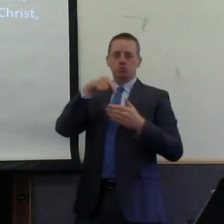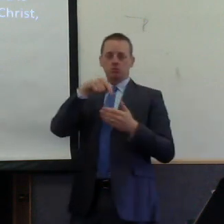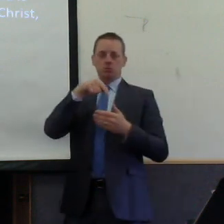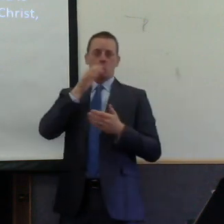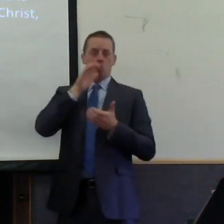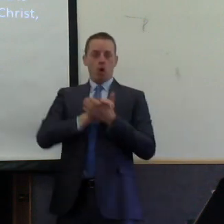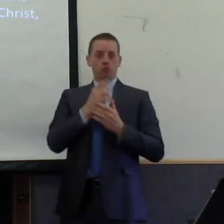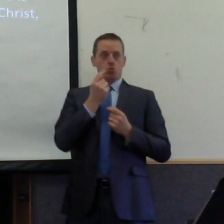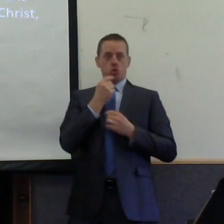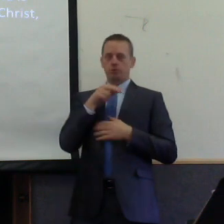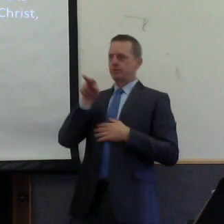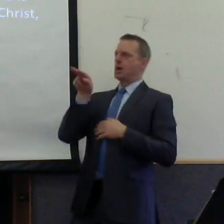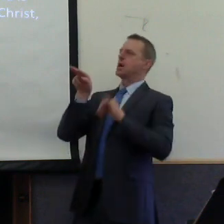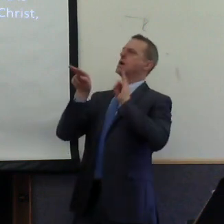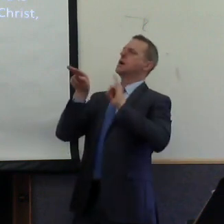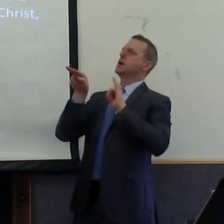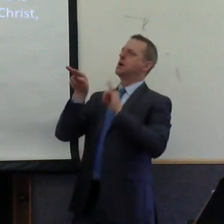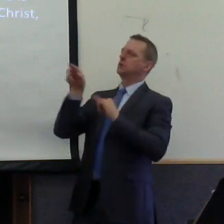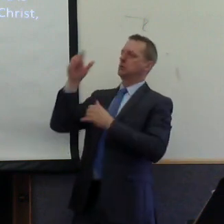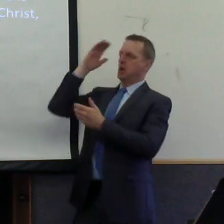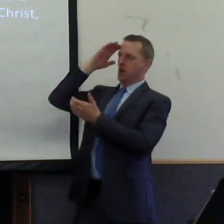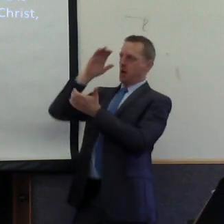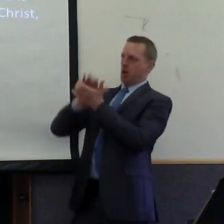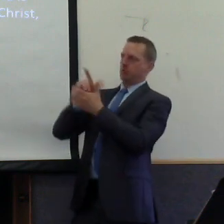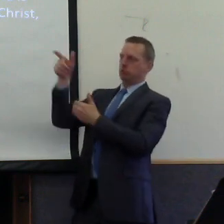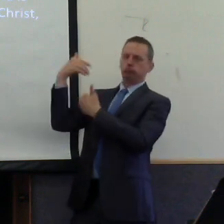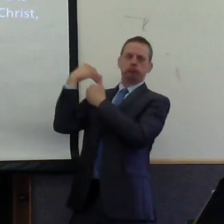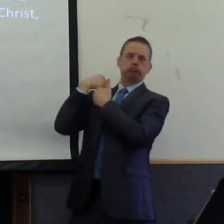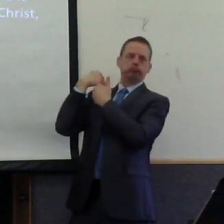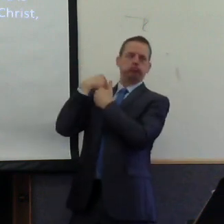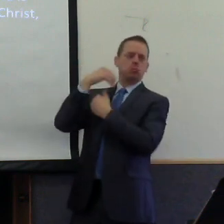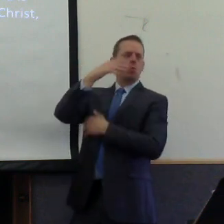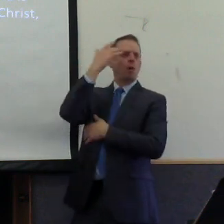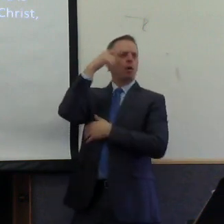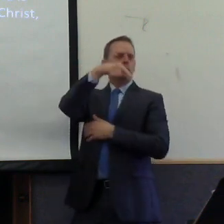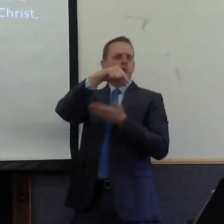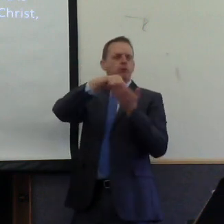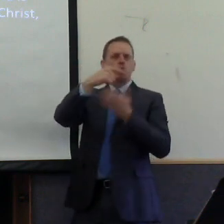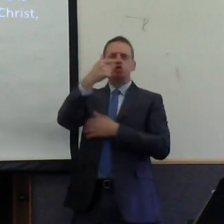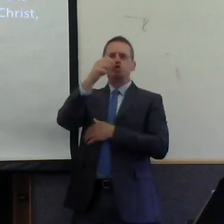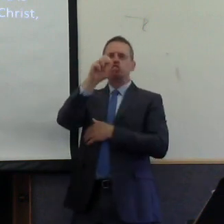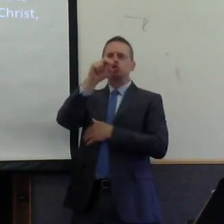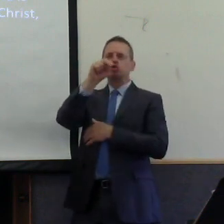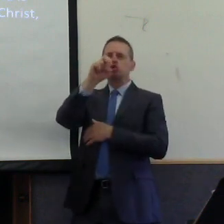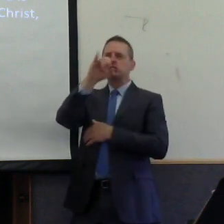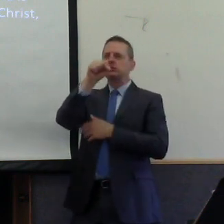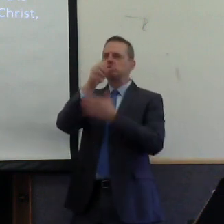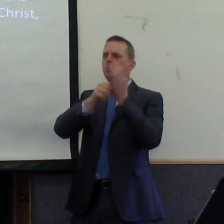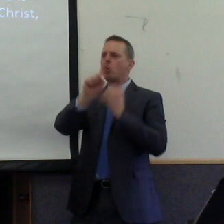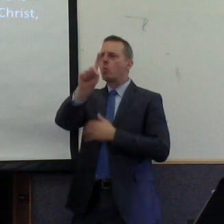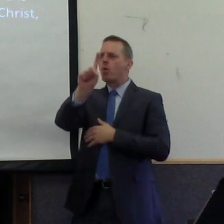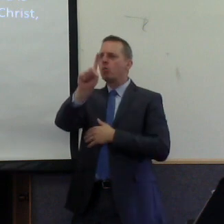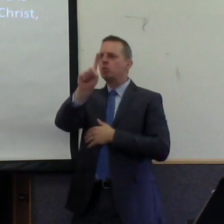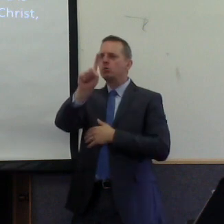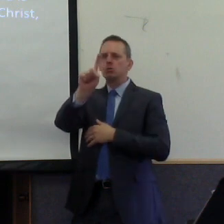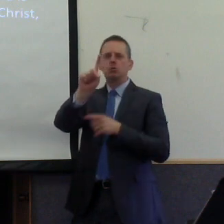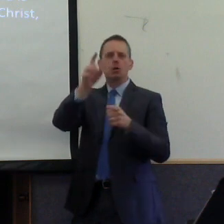more later on. But if a wife to observe the husband, acknowledge the husband's role